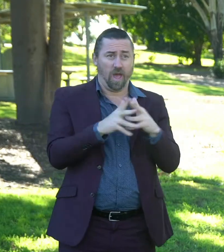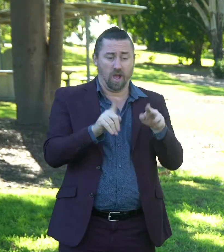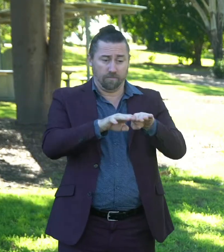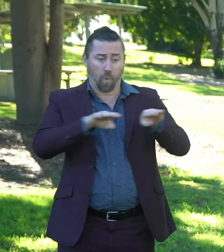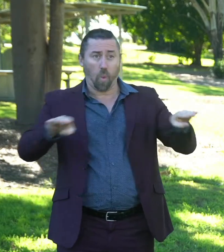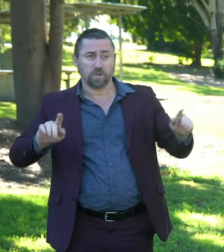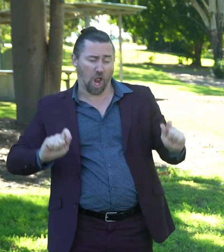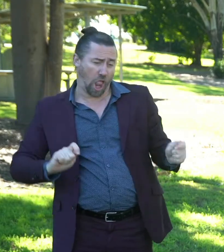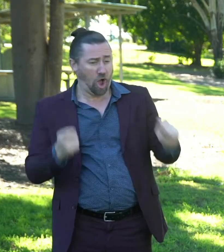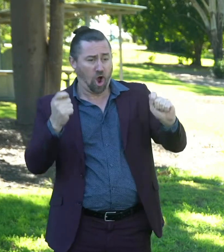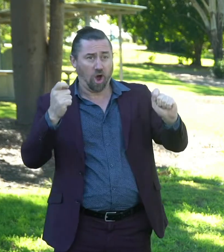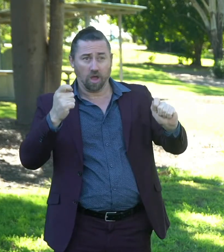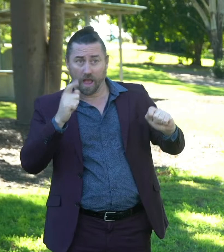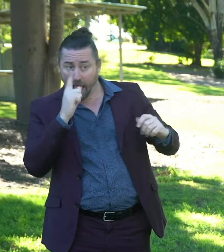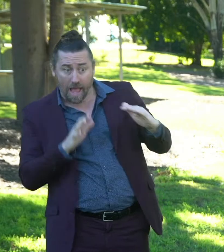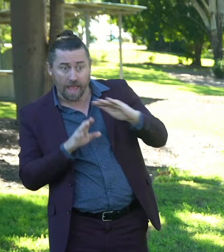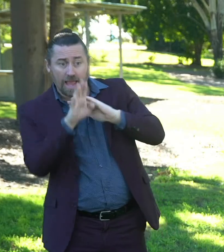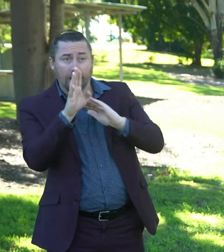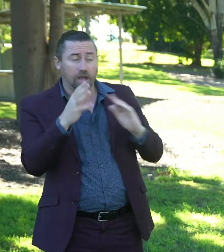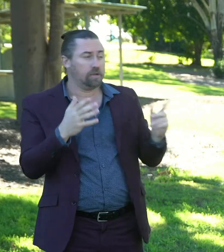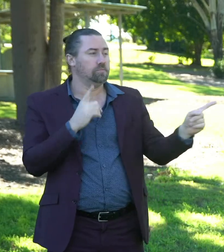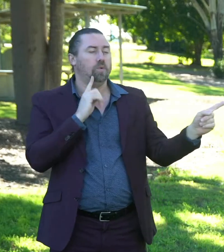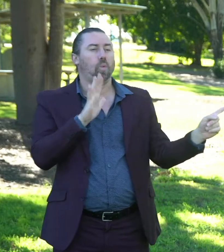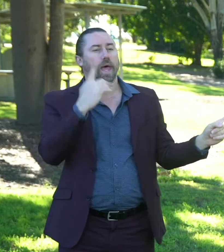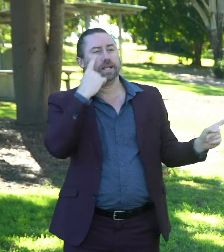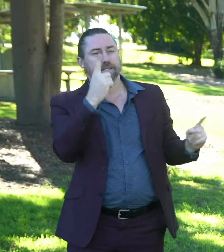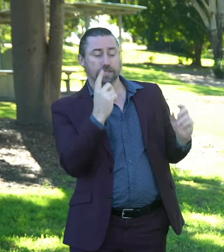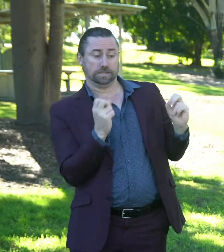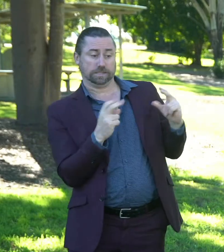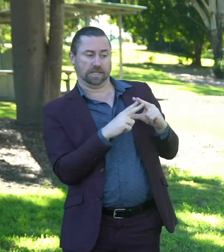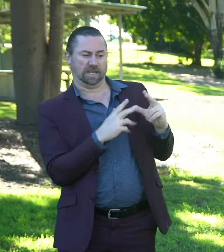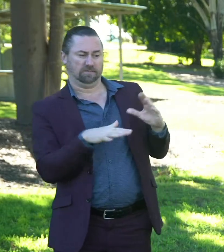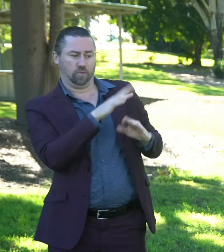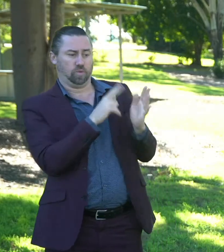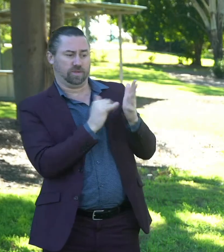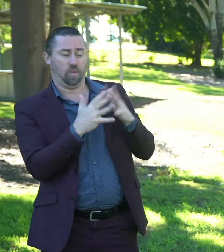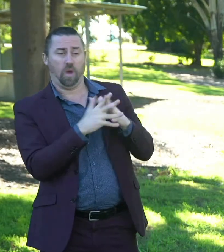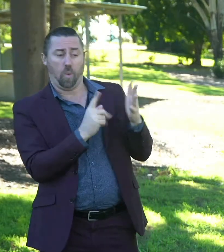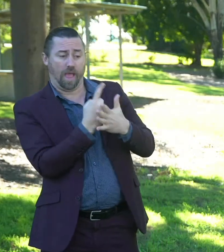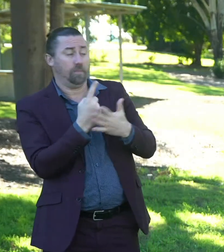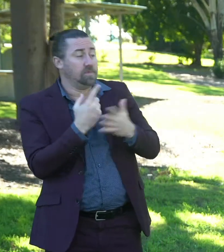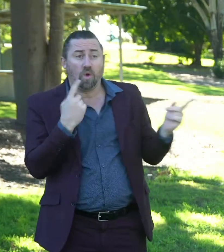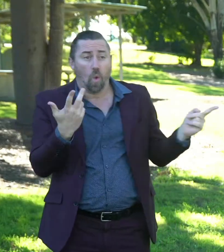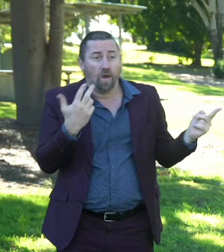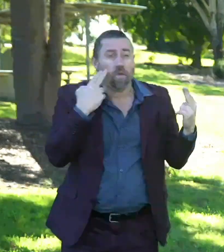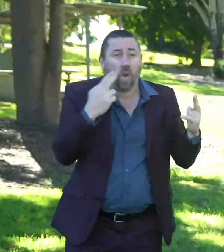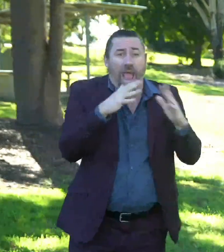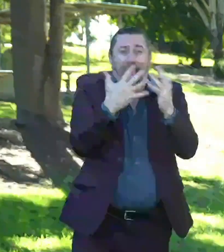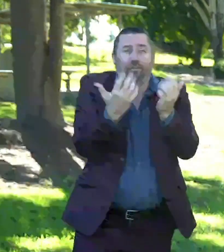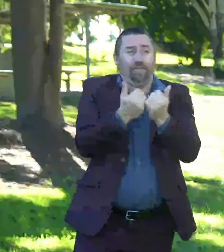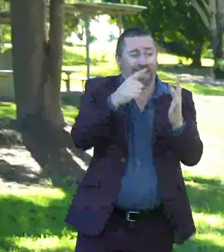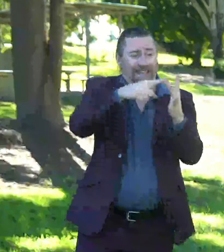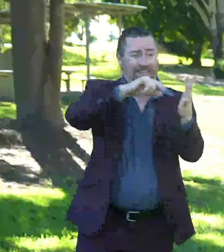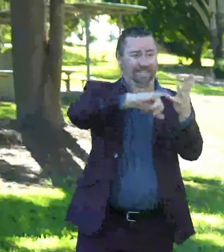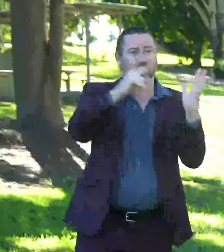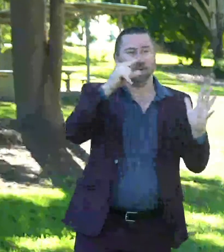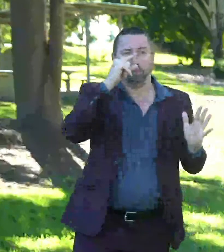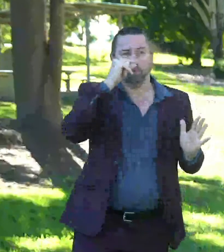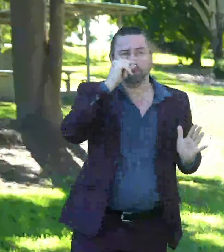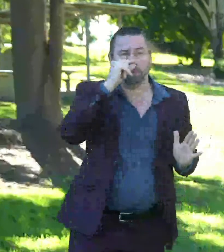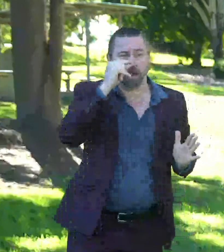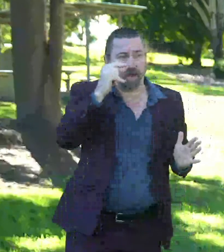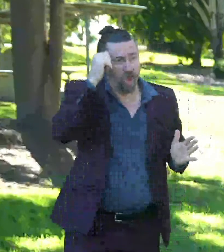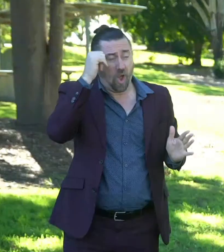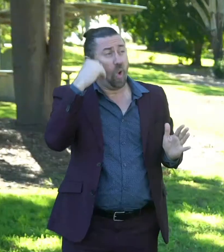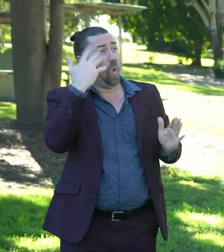That depends what happens in New South Wales going forward. But yes, of course, it's a possibility. It's always been a possibility right from